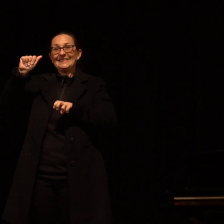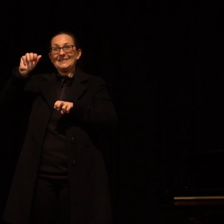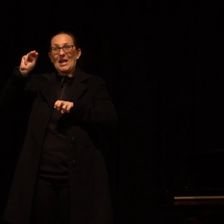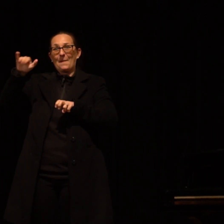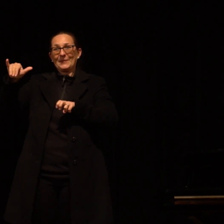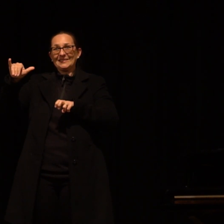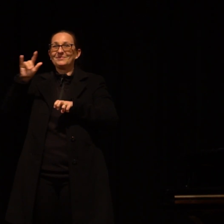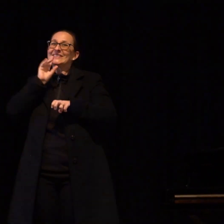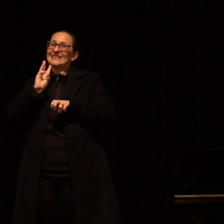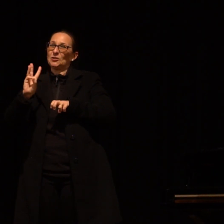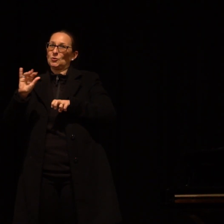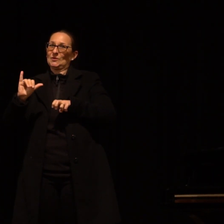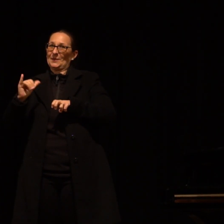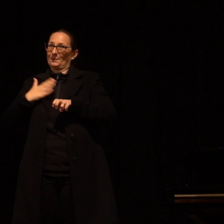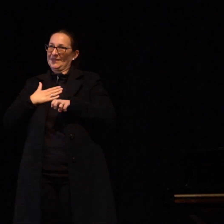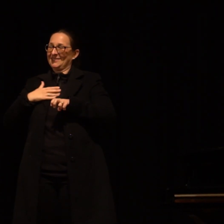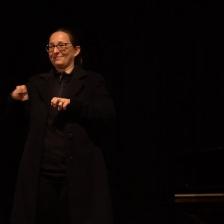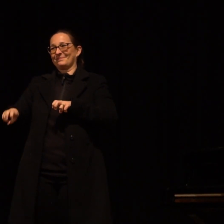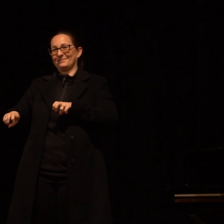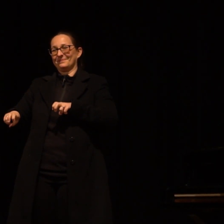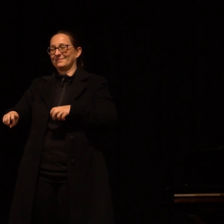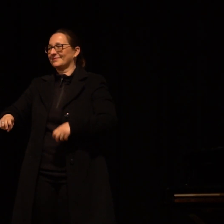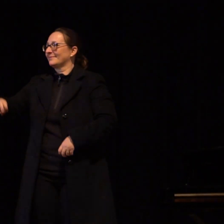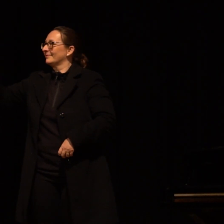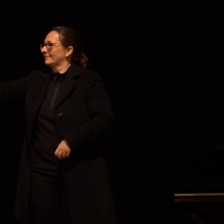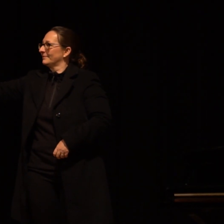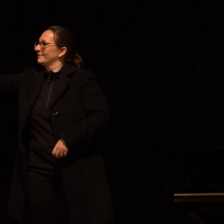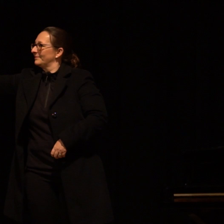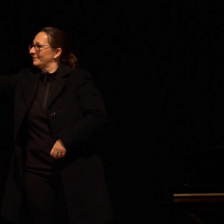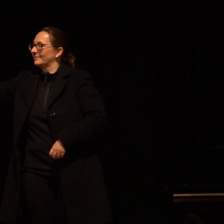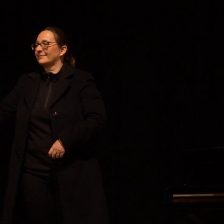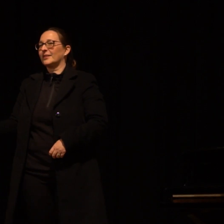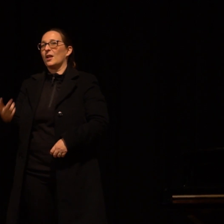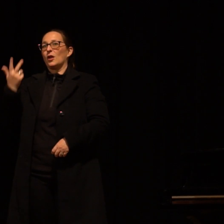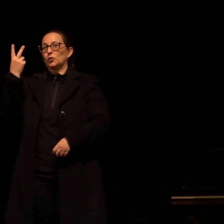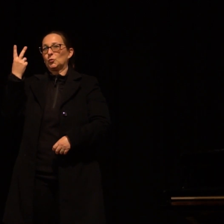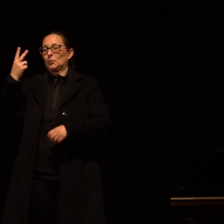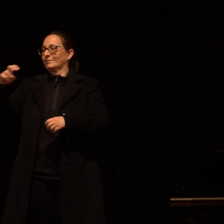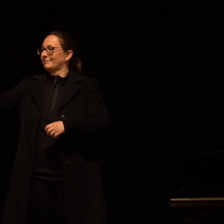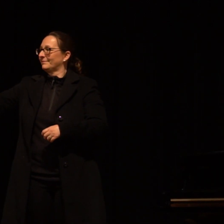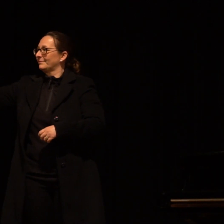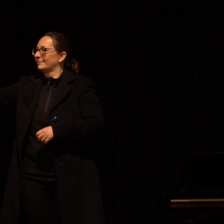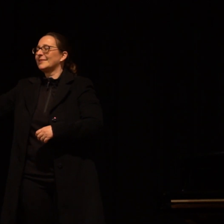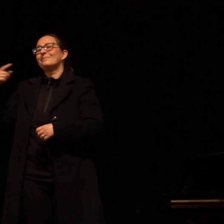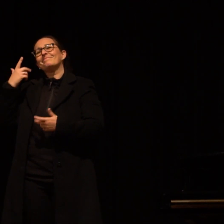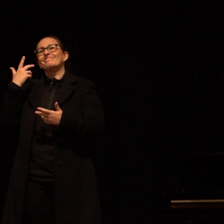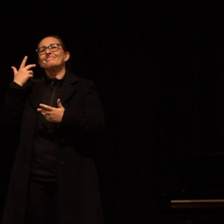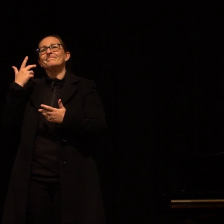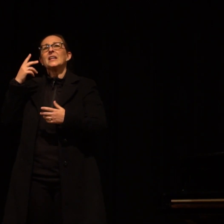bus. Tammy, who was also 6, sat on the bus with me. There were 2 other